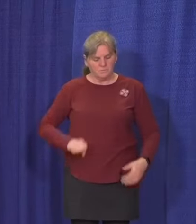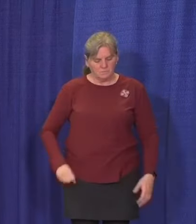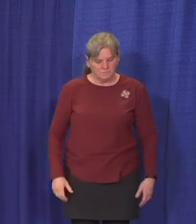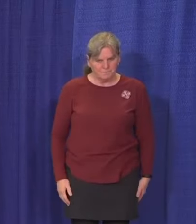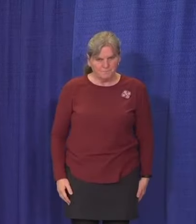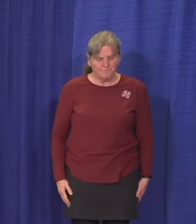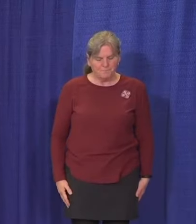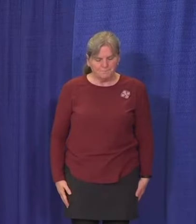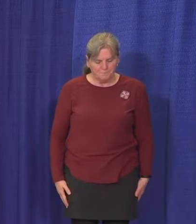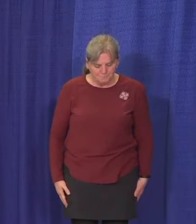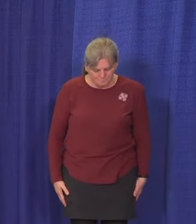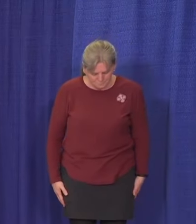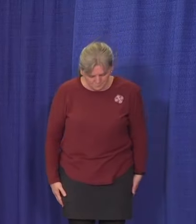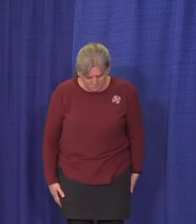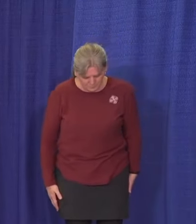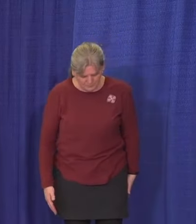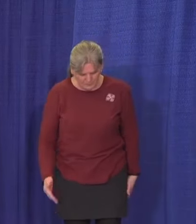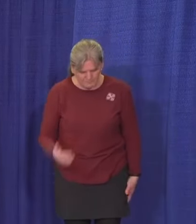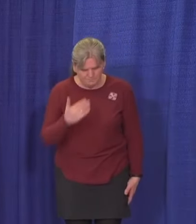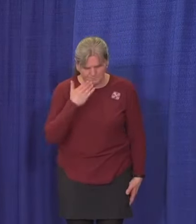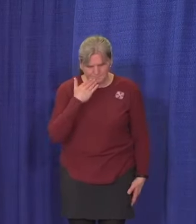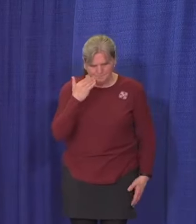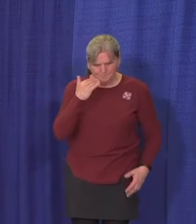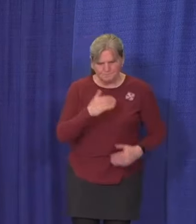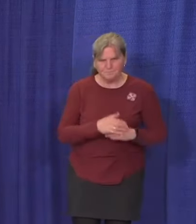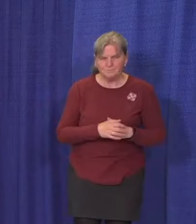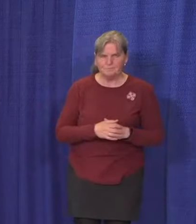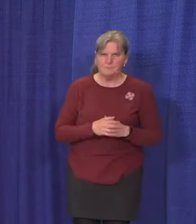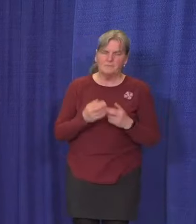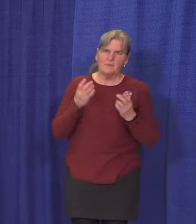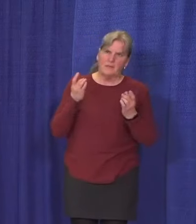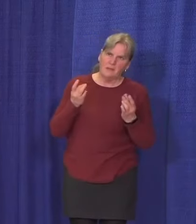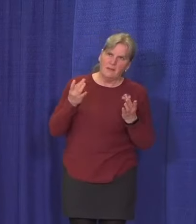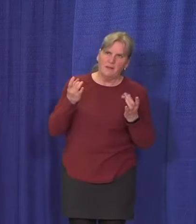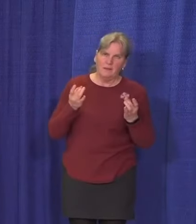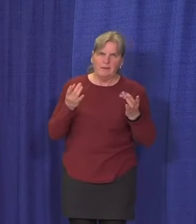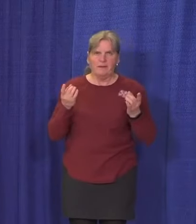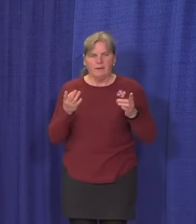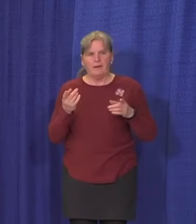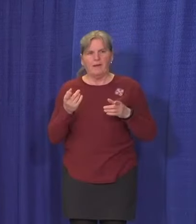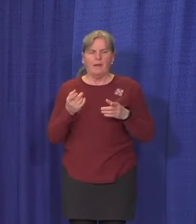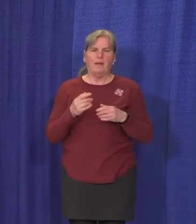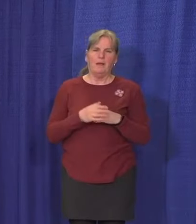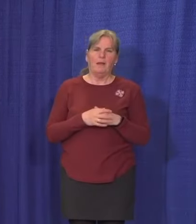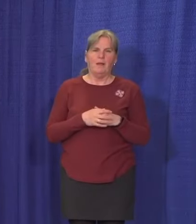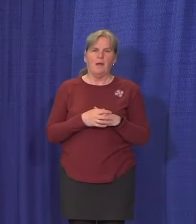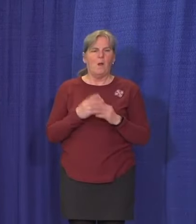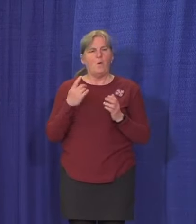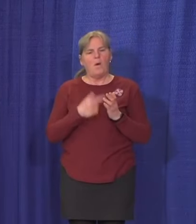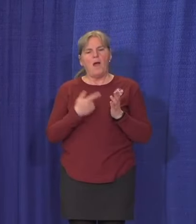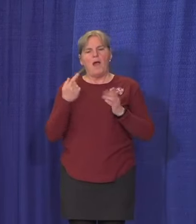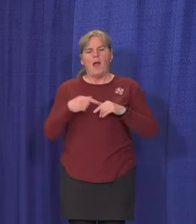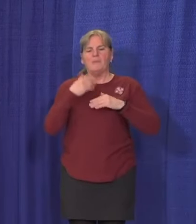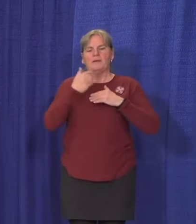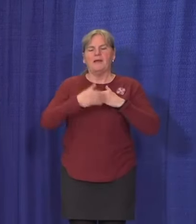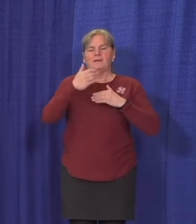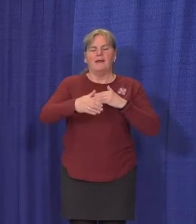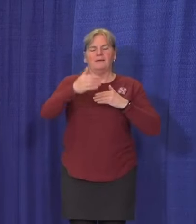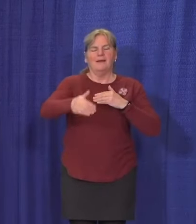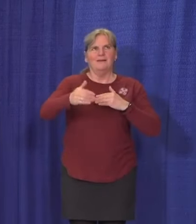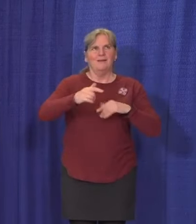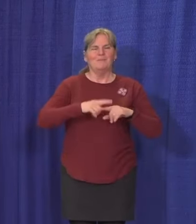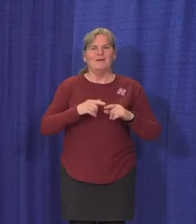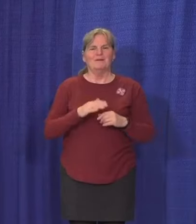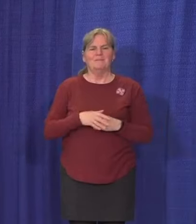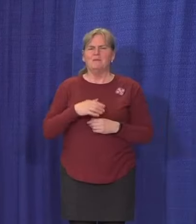Thank you. My first question, I hate to always be on these calls asking for what happens next, when do we get more, but I'm